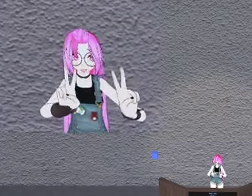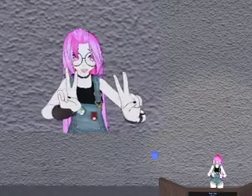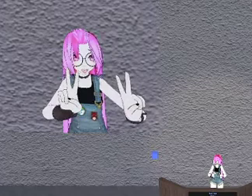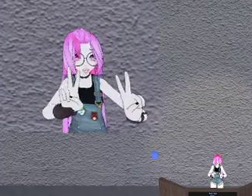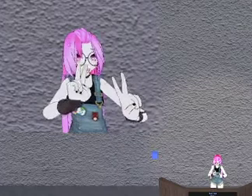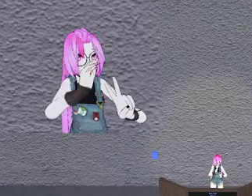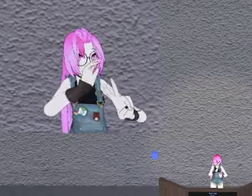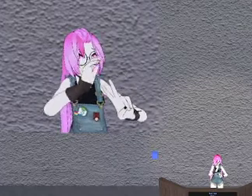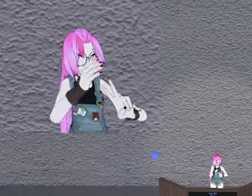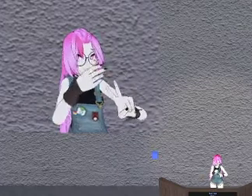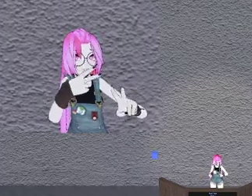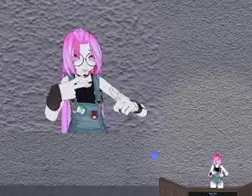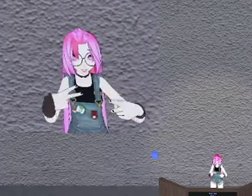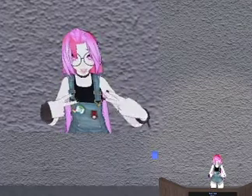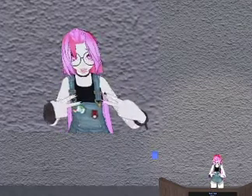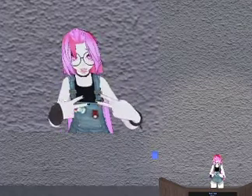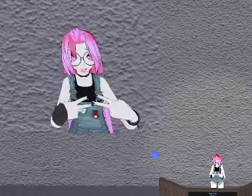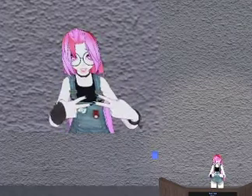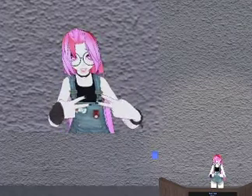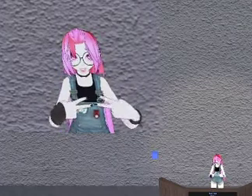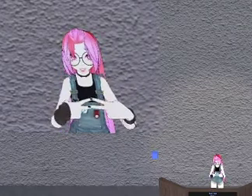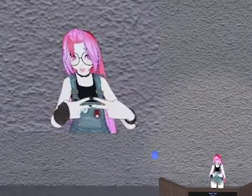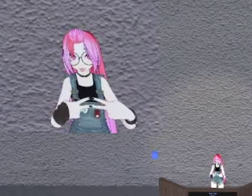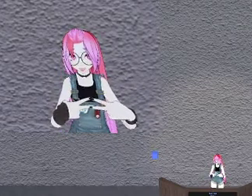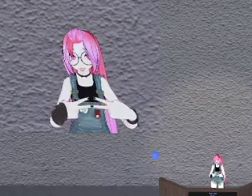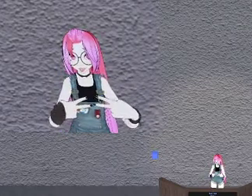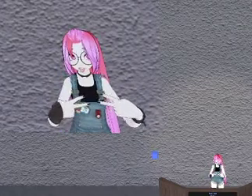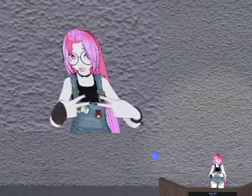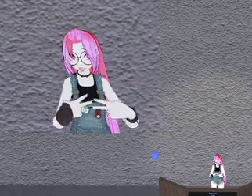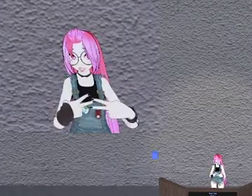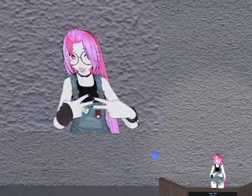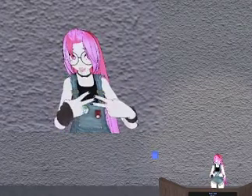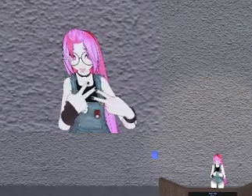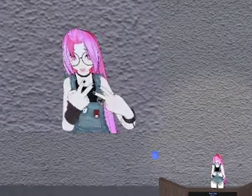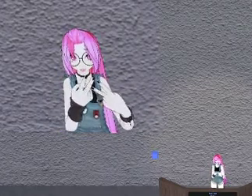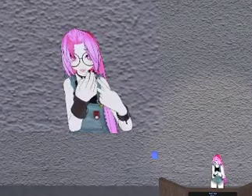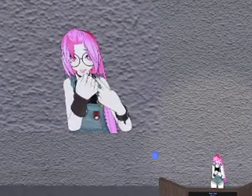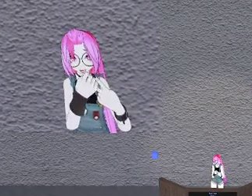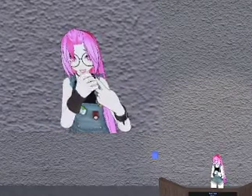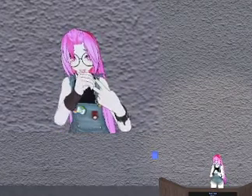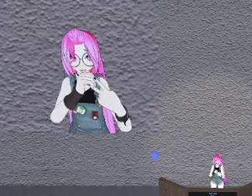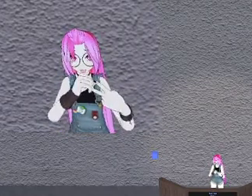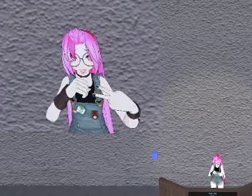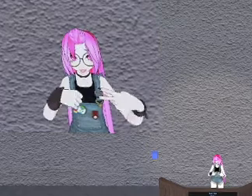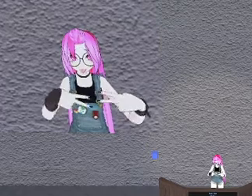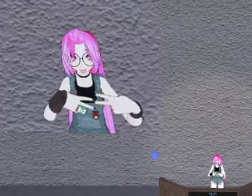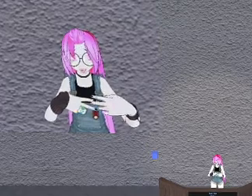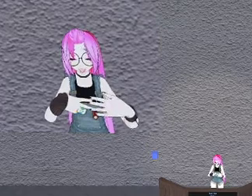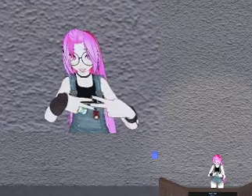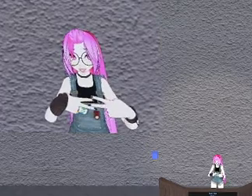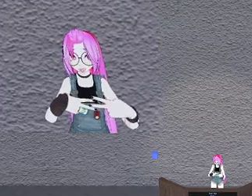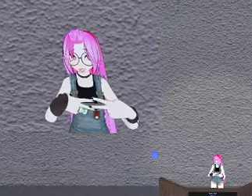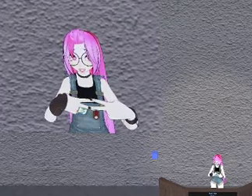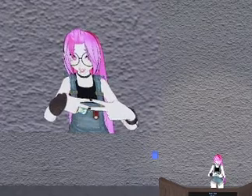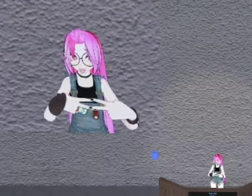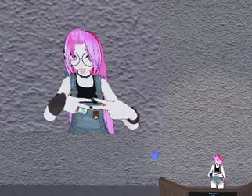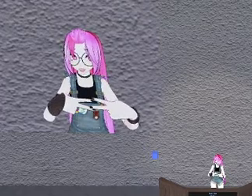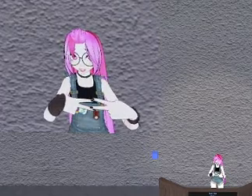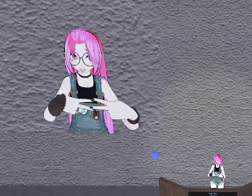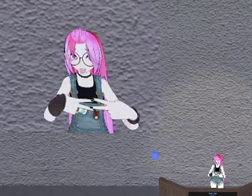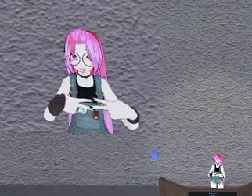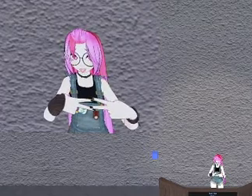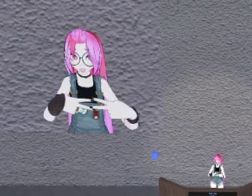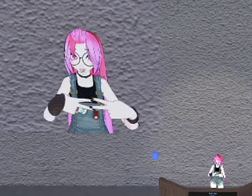have a peace sign and they're bent, and you go like this. Battery. So in real life, your knuckles are gonna be like touching each other